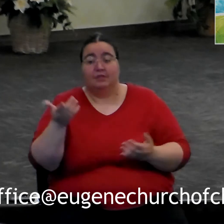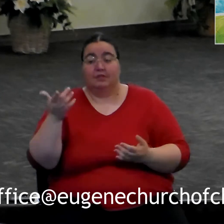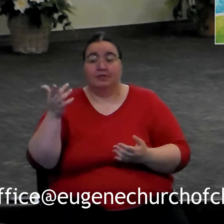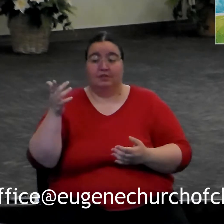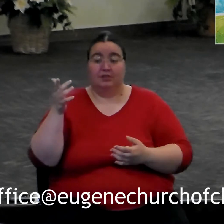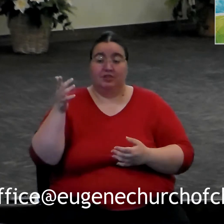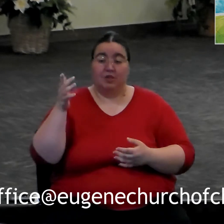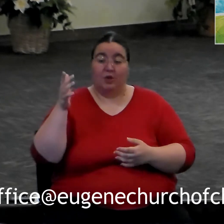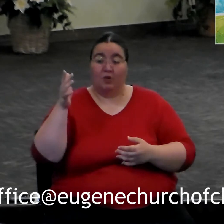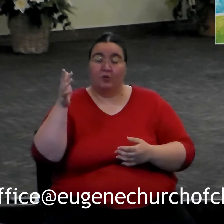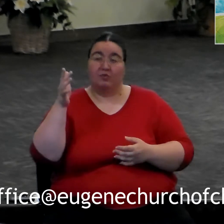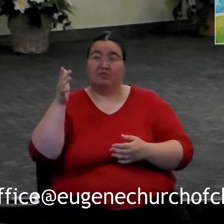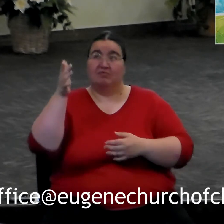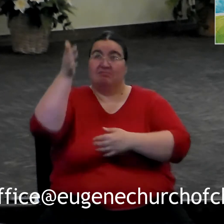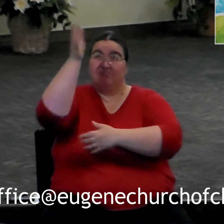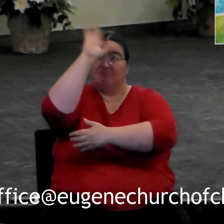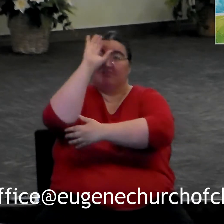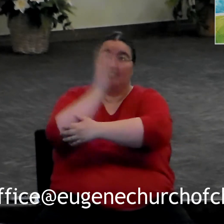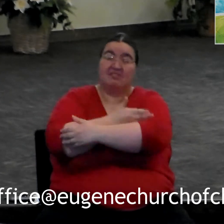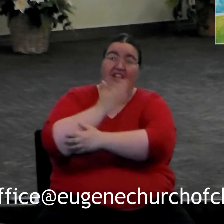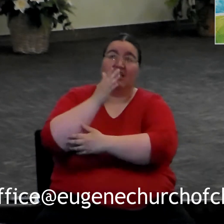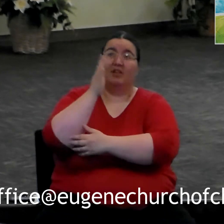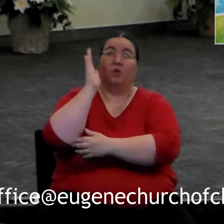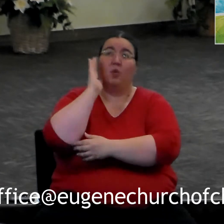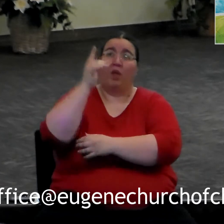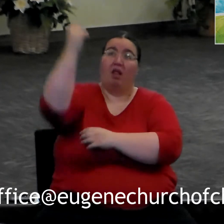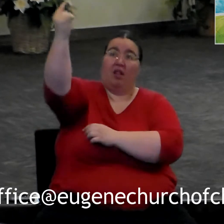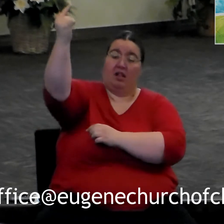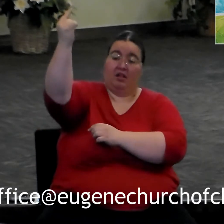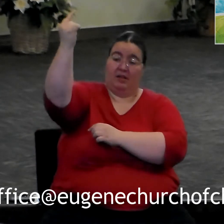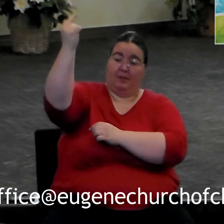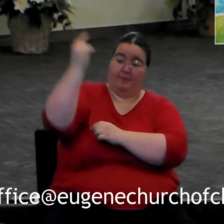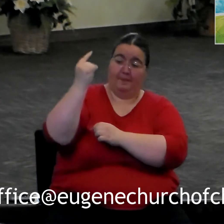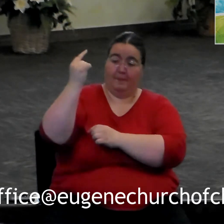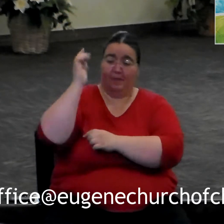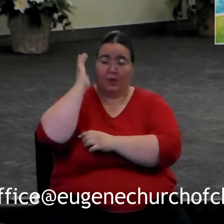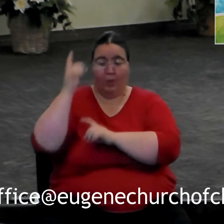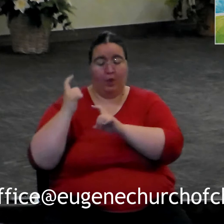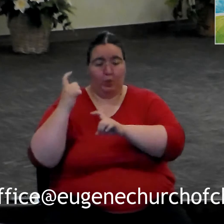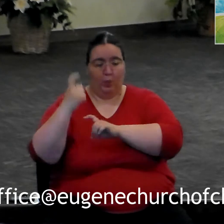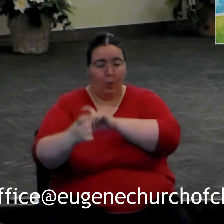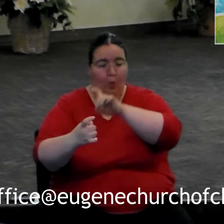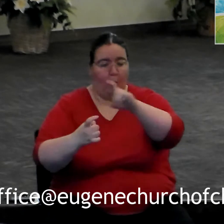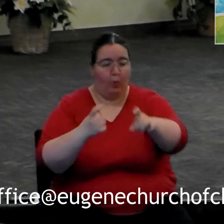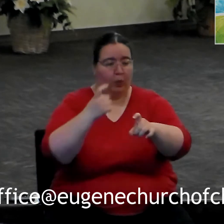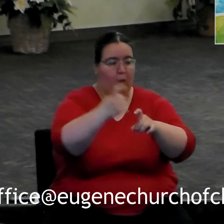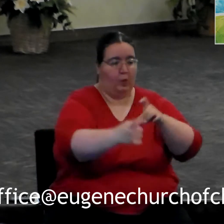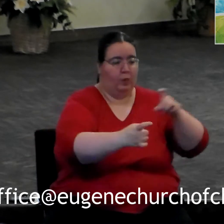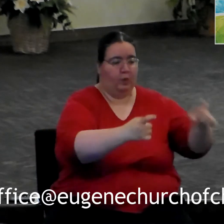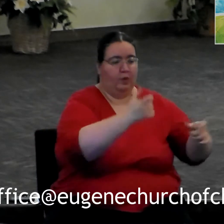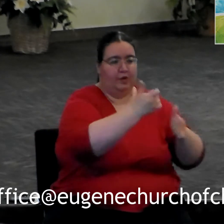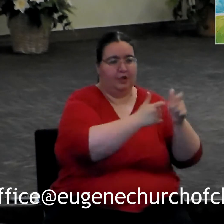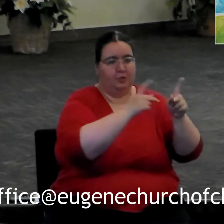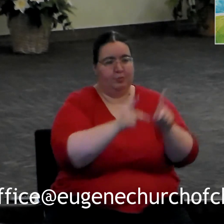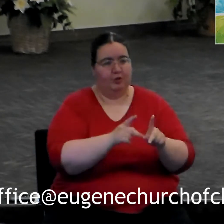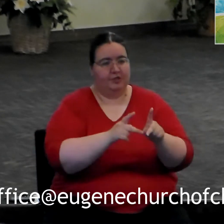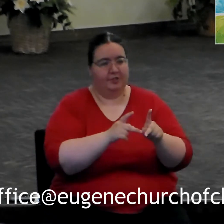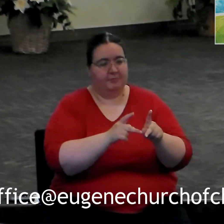according to what they have done. Now he has walked us all the way through everything that's going to be difficult and hard to bear and carrying crosses and denying